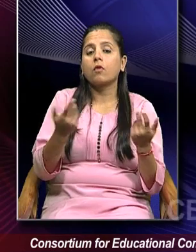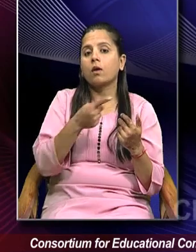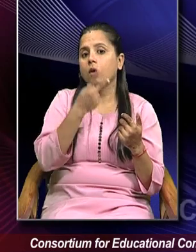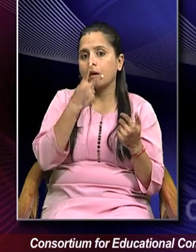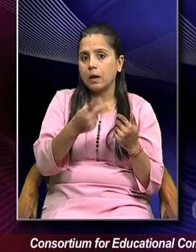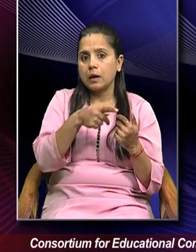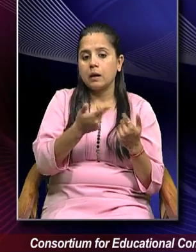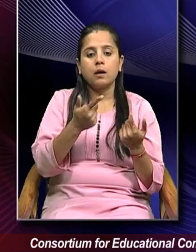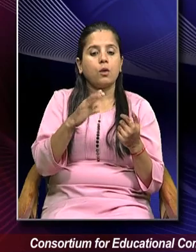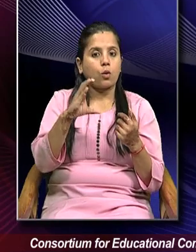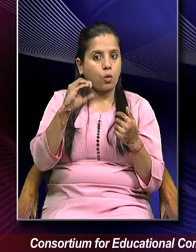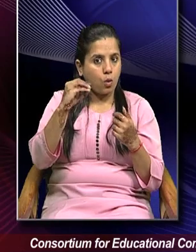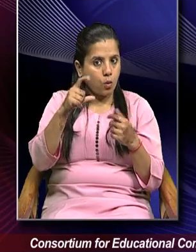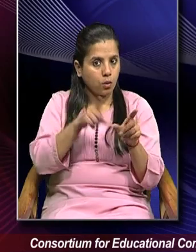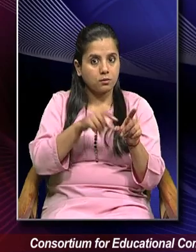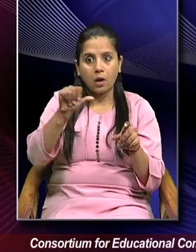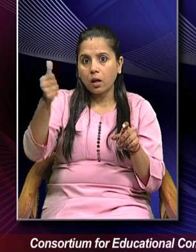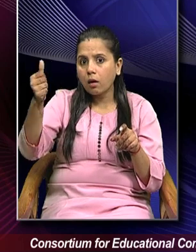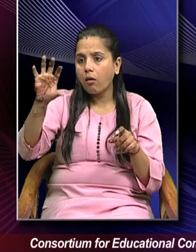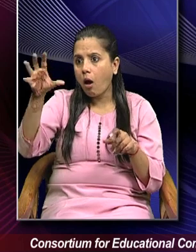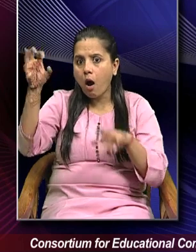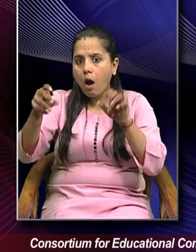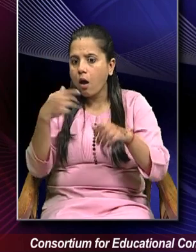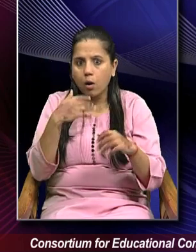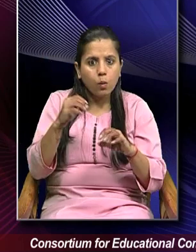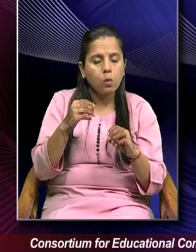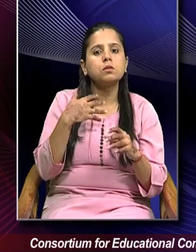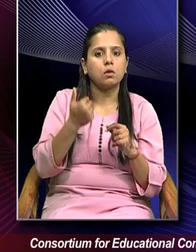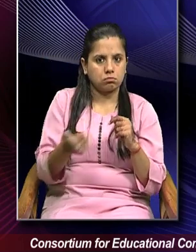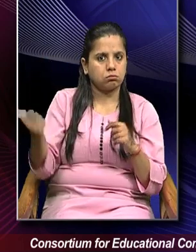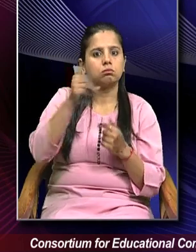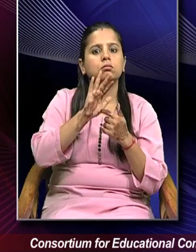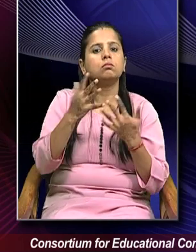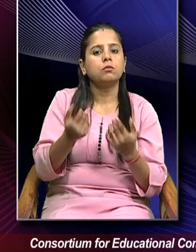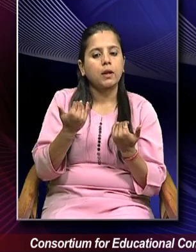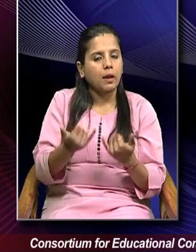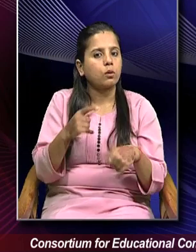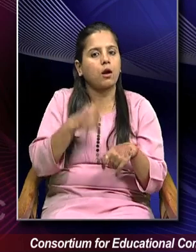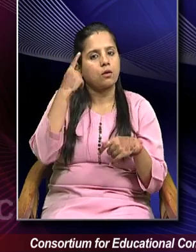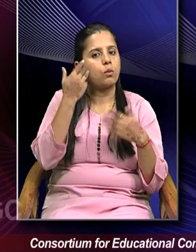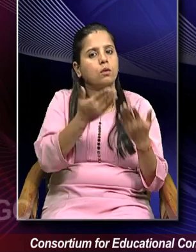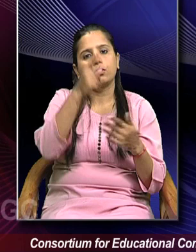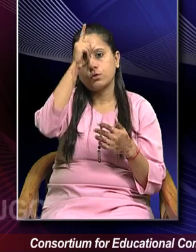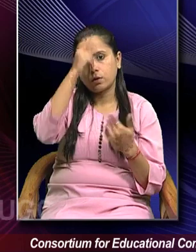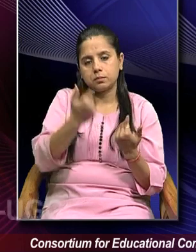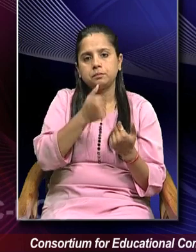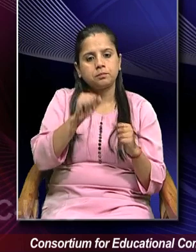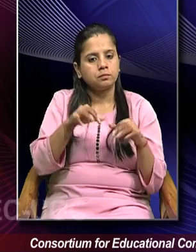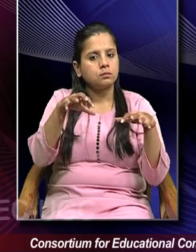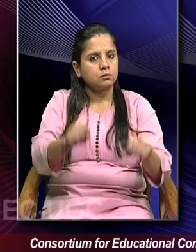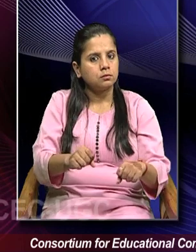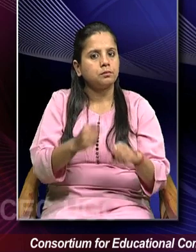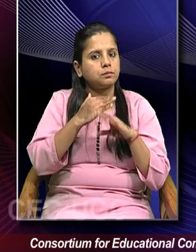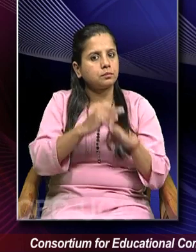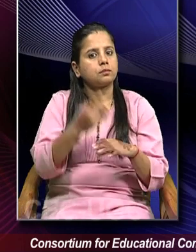secure colonies as the other countries were. So, now was the time for them where they could secure colonies